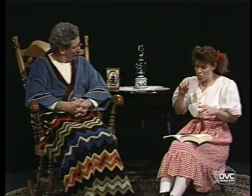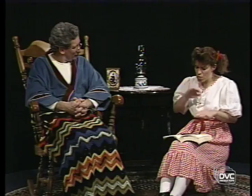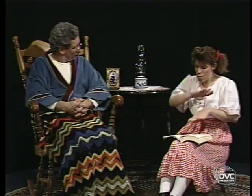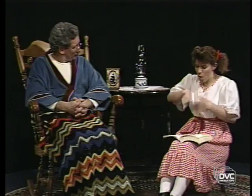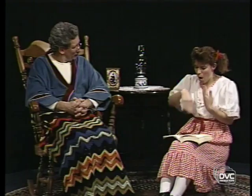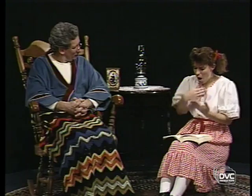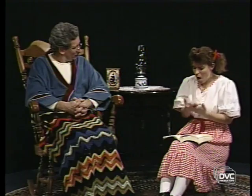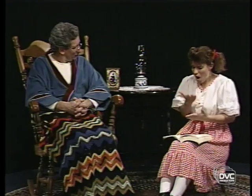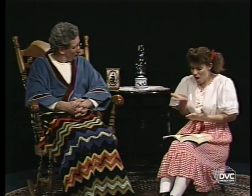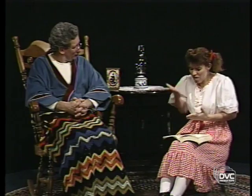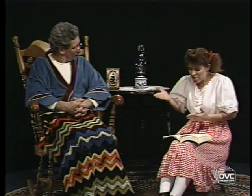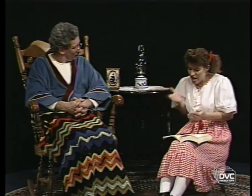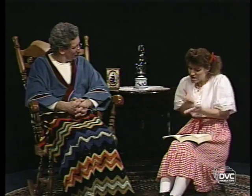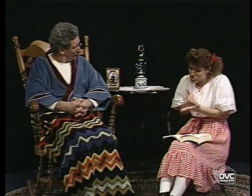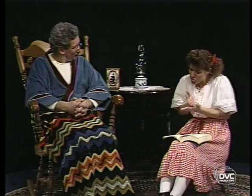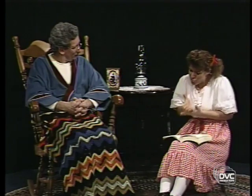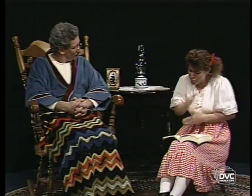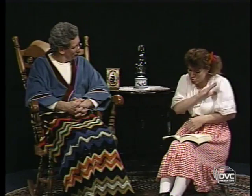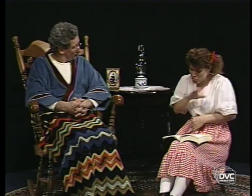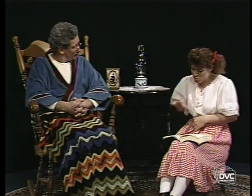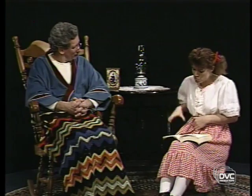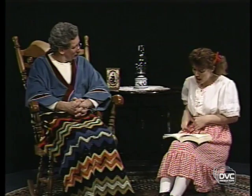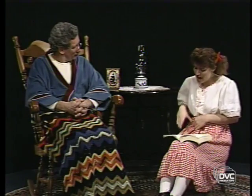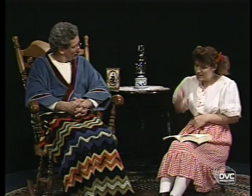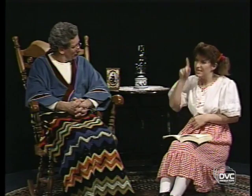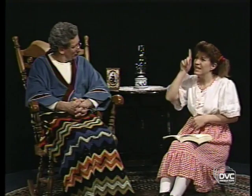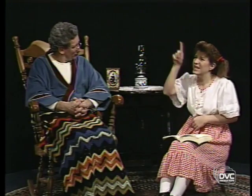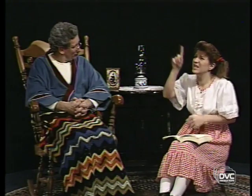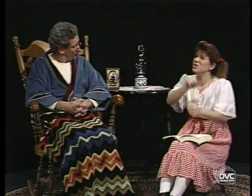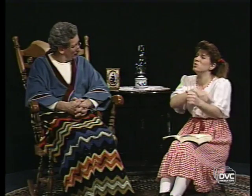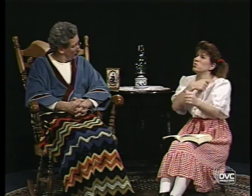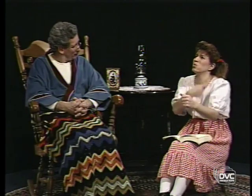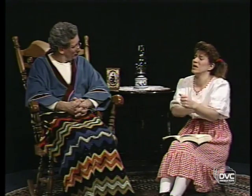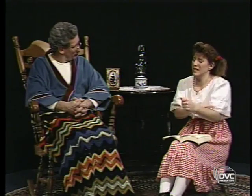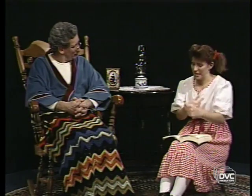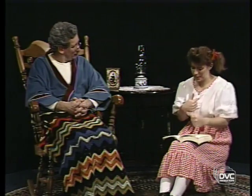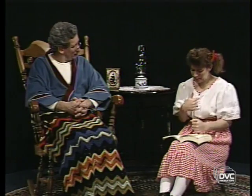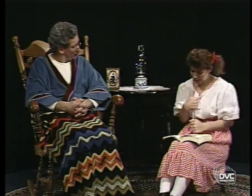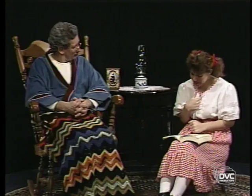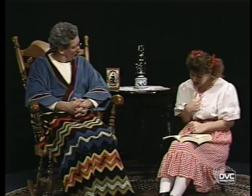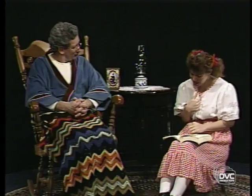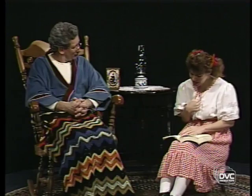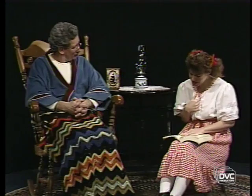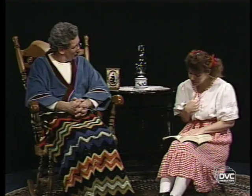I can do all things through Christ he strengtheneth